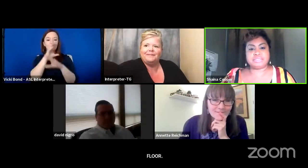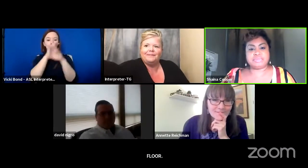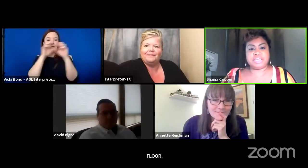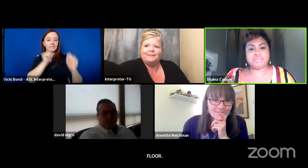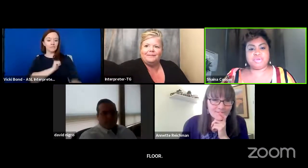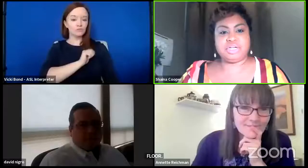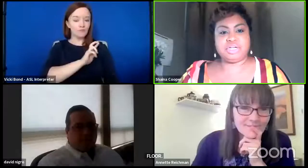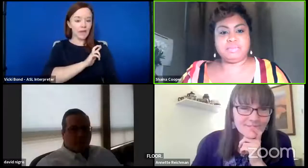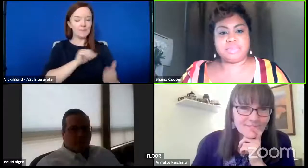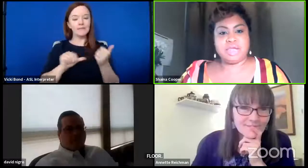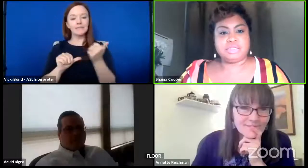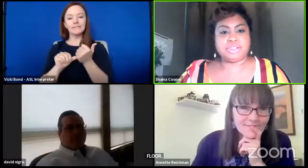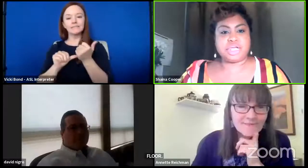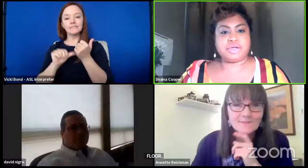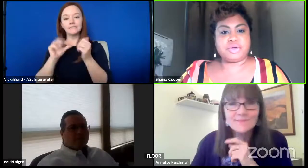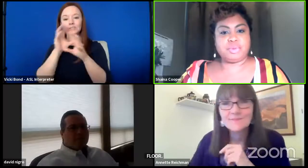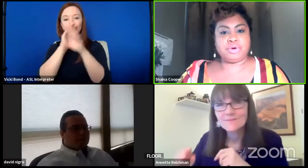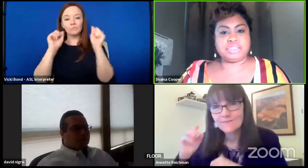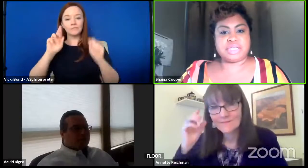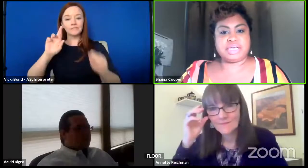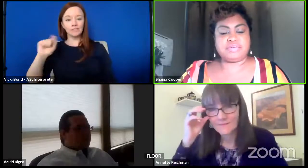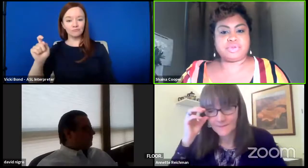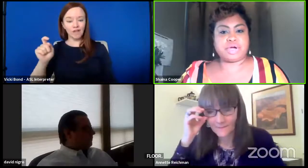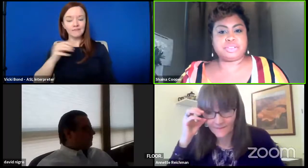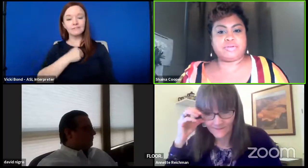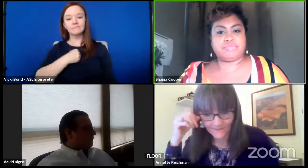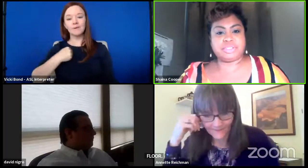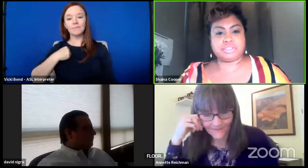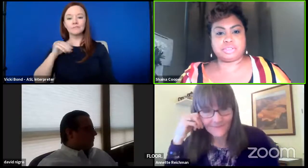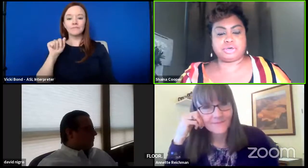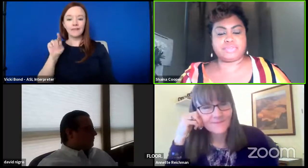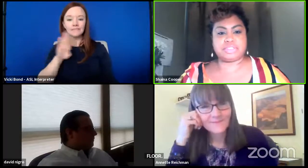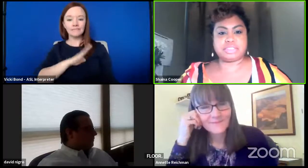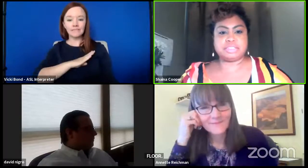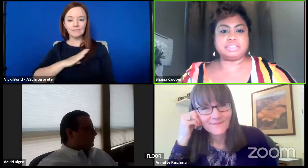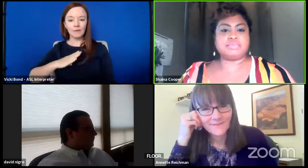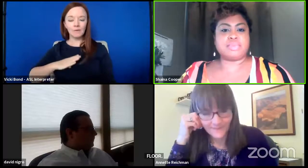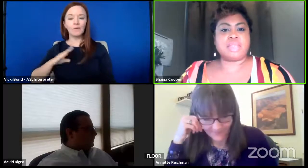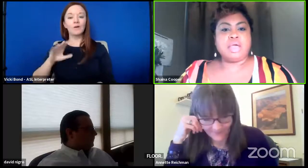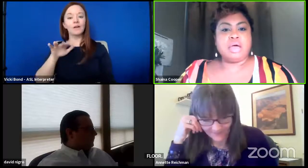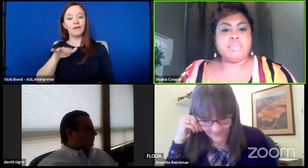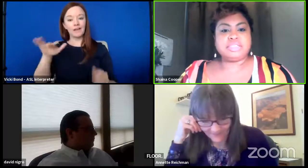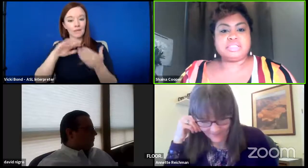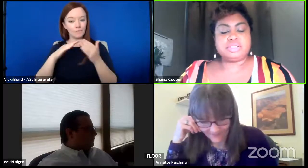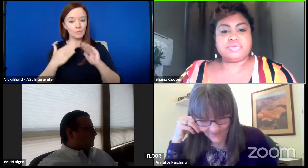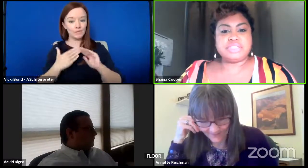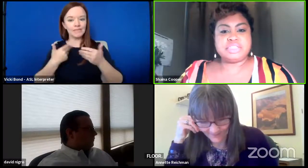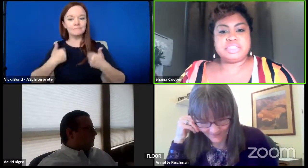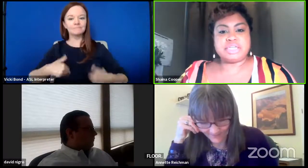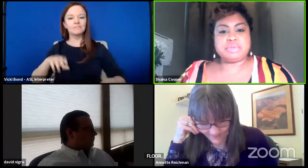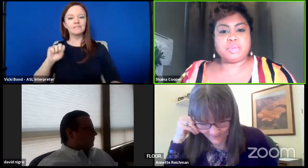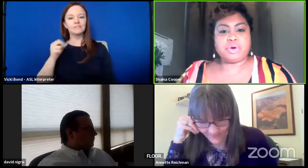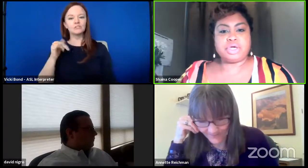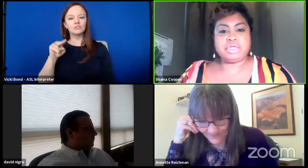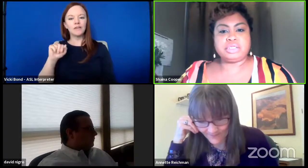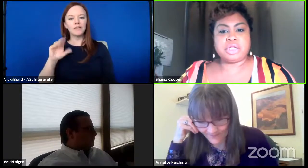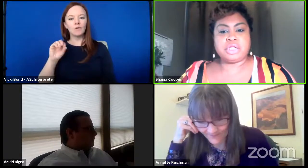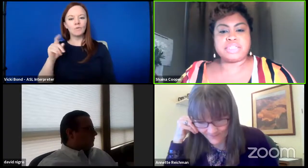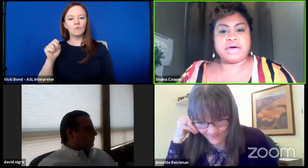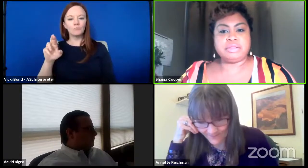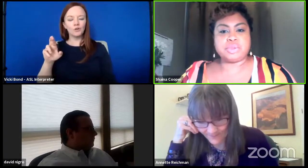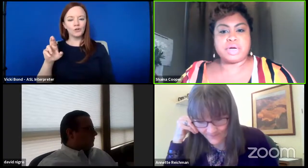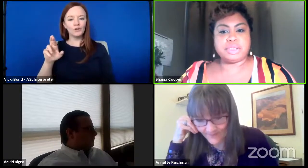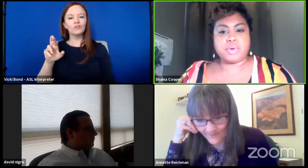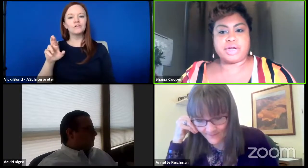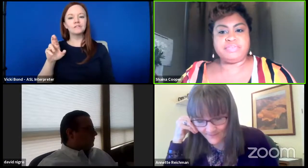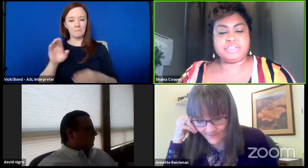and the ASDB community. Sheena Cooper, Executive Director of Business Services. Business Services has been working to